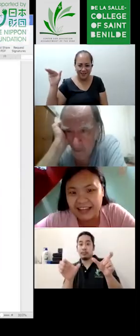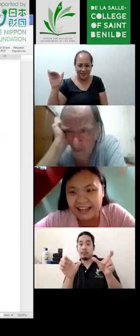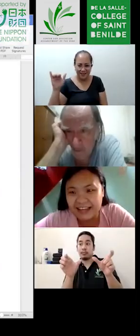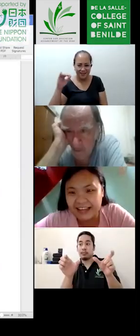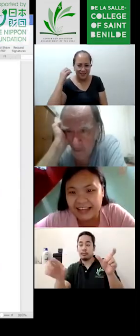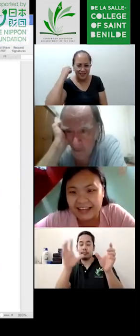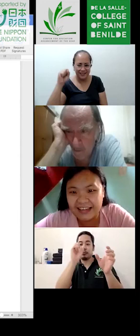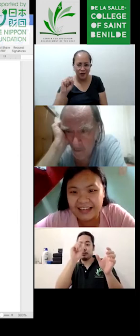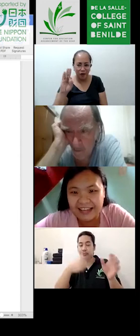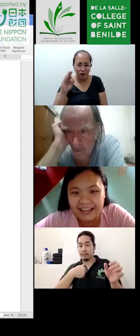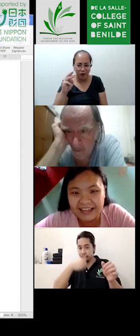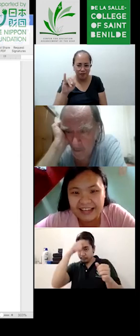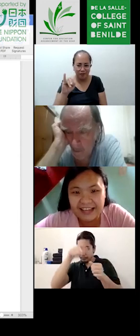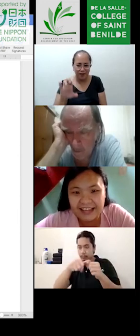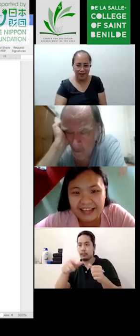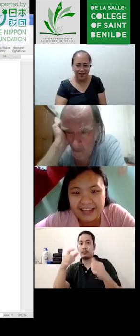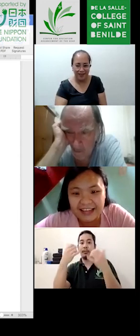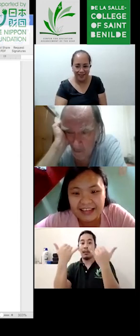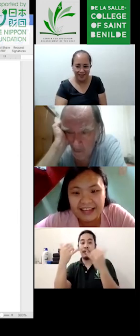also work, right?